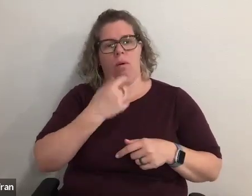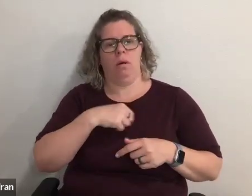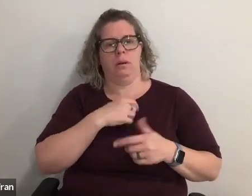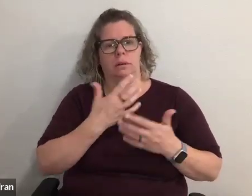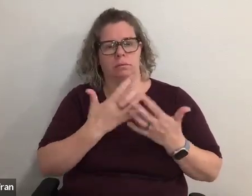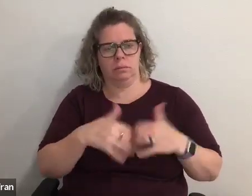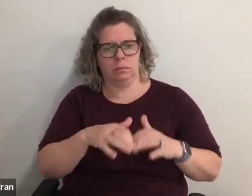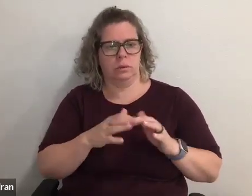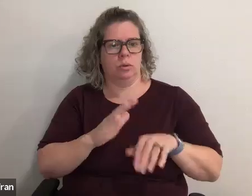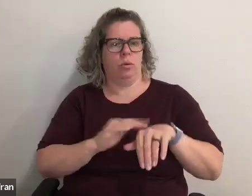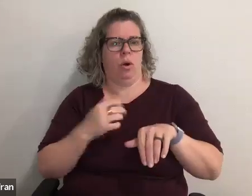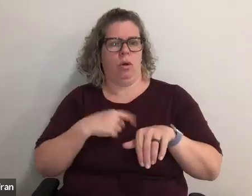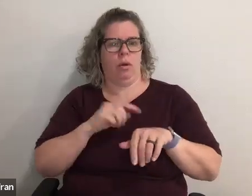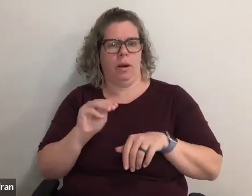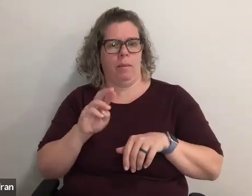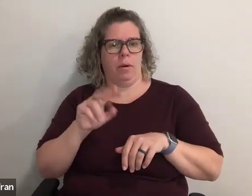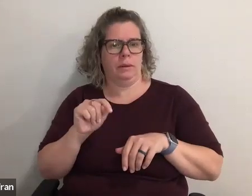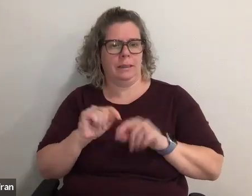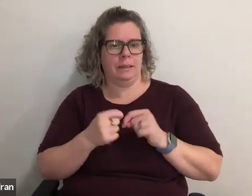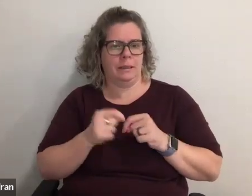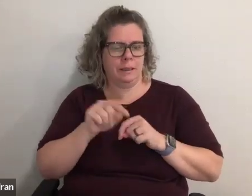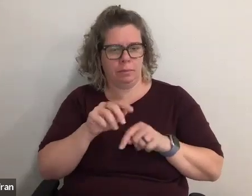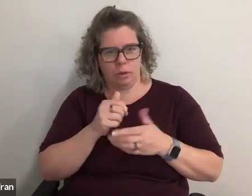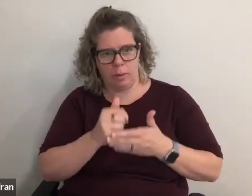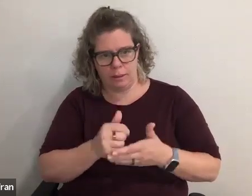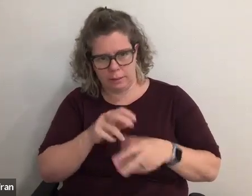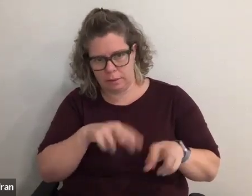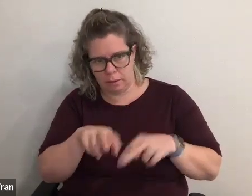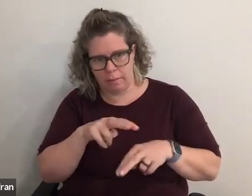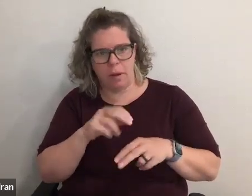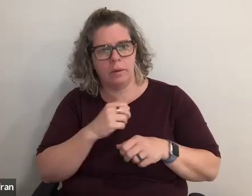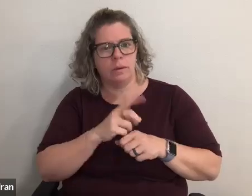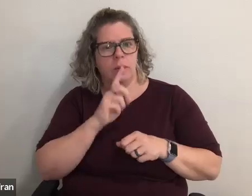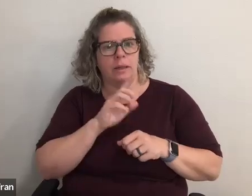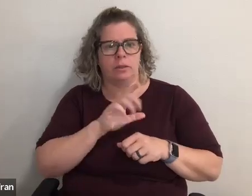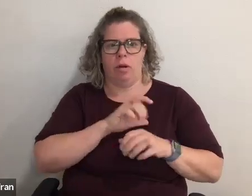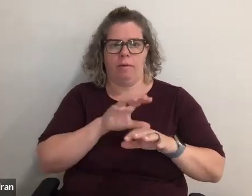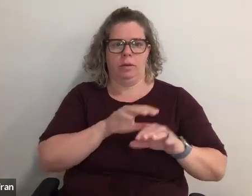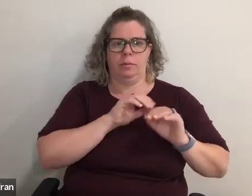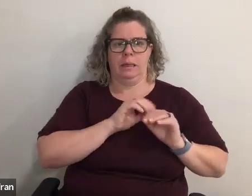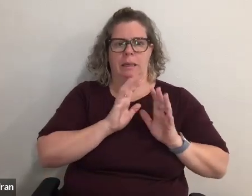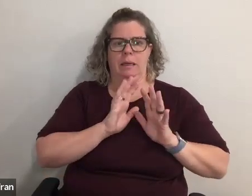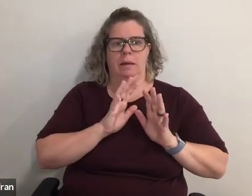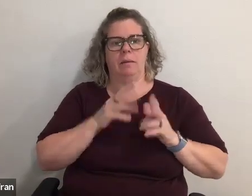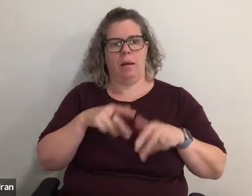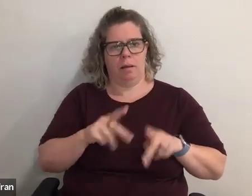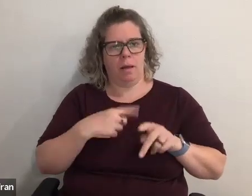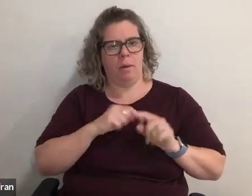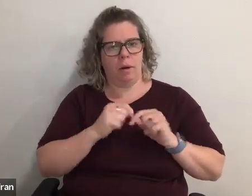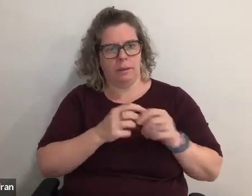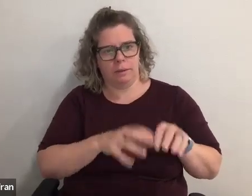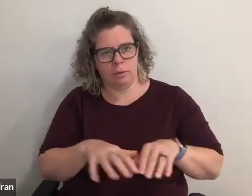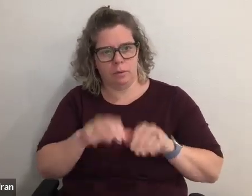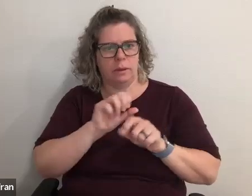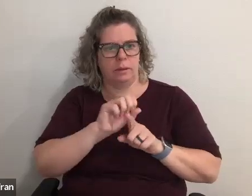work very quickly to get one of our teams out there to assist, so they can actually step out and let our team step in now. Next